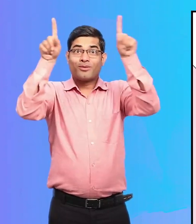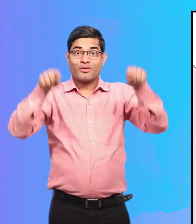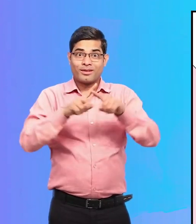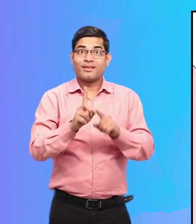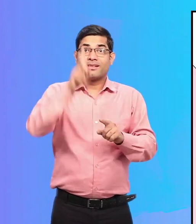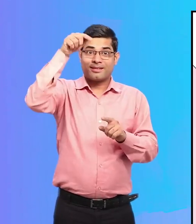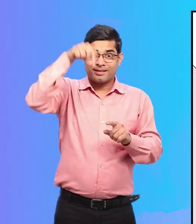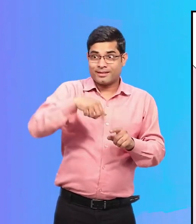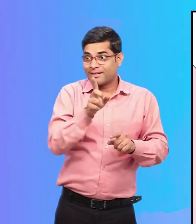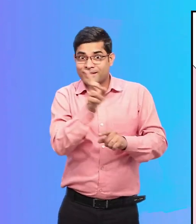signboards,